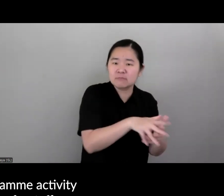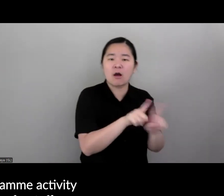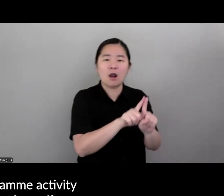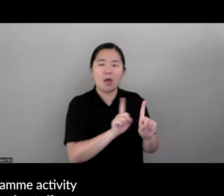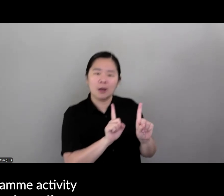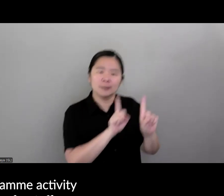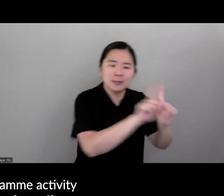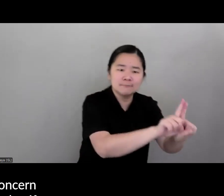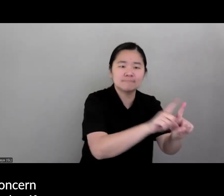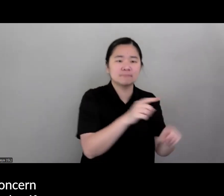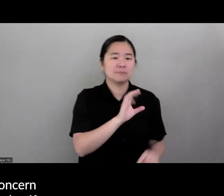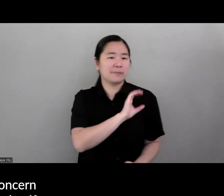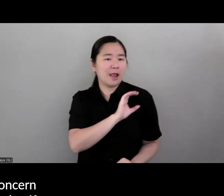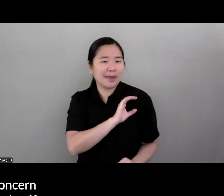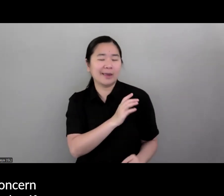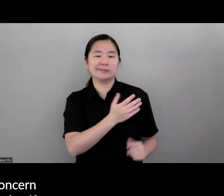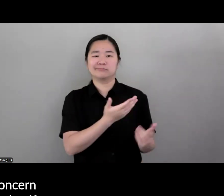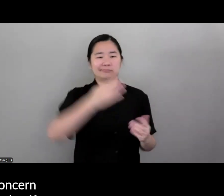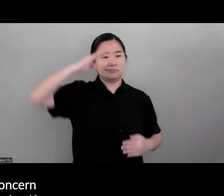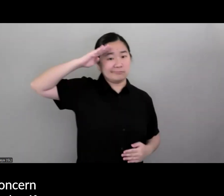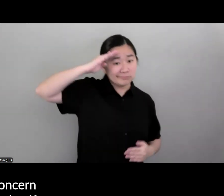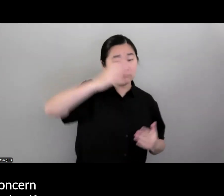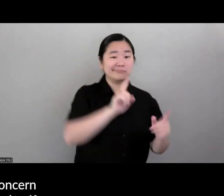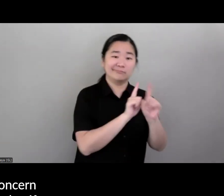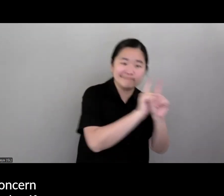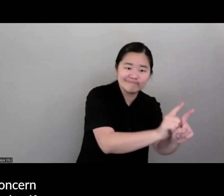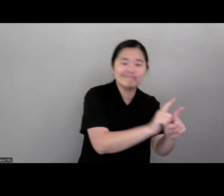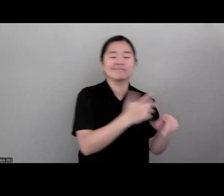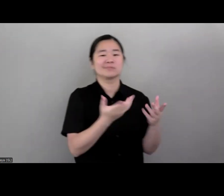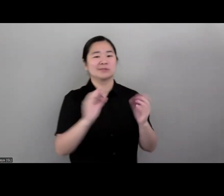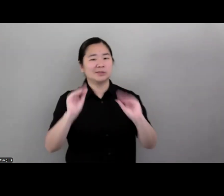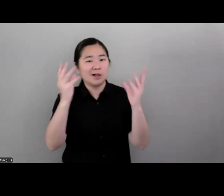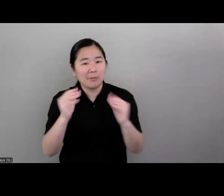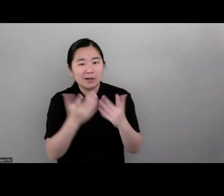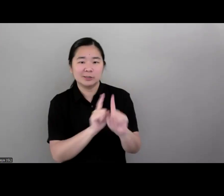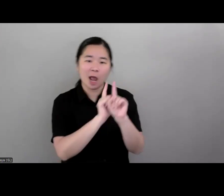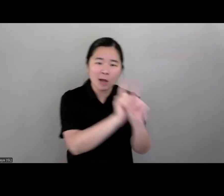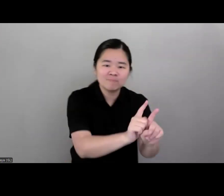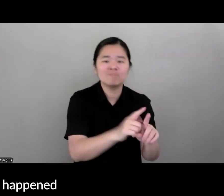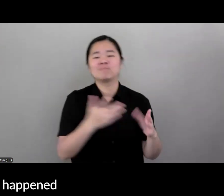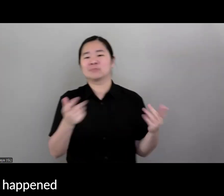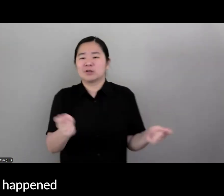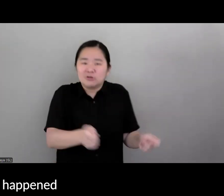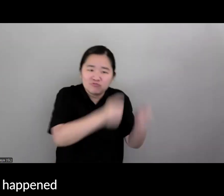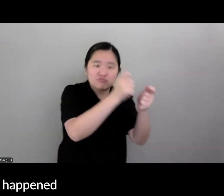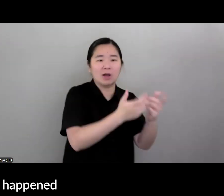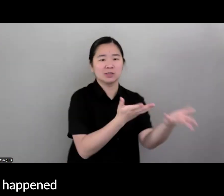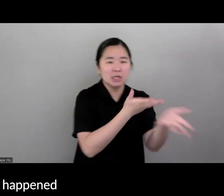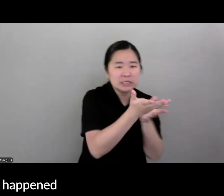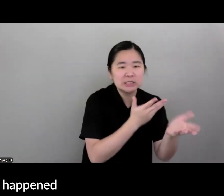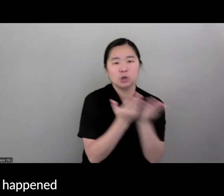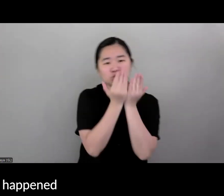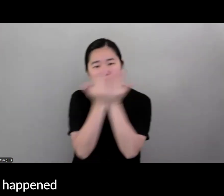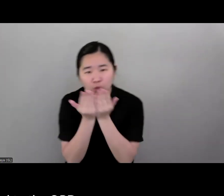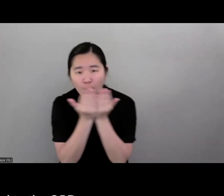behavior of a staff. Rather, it's a concern that we would classify as a community concern, something that's happened